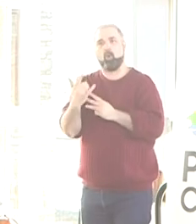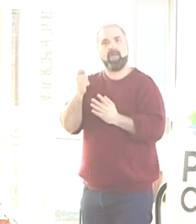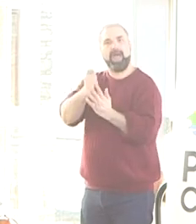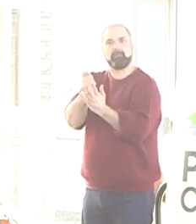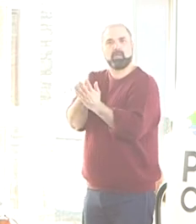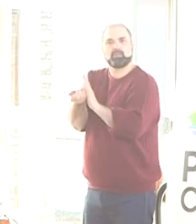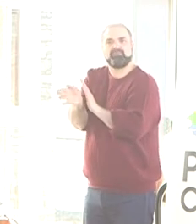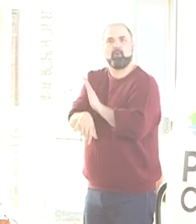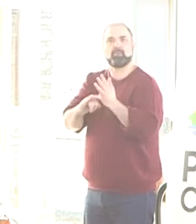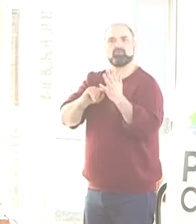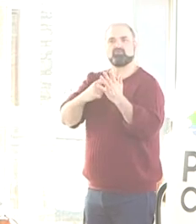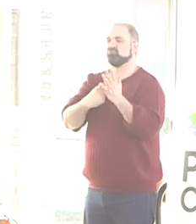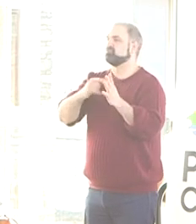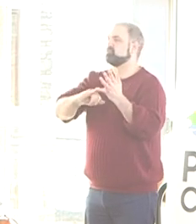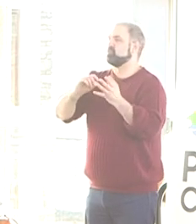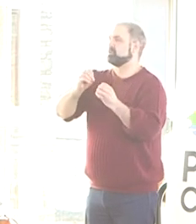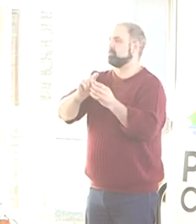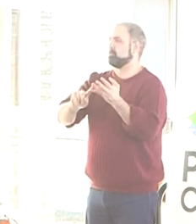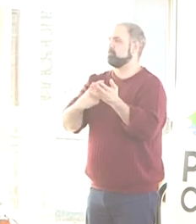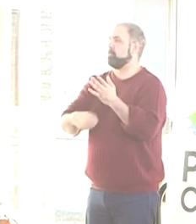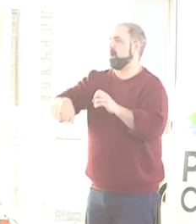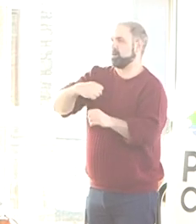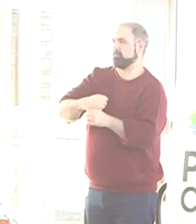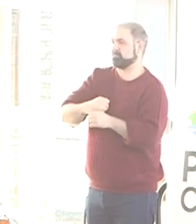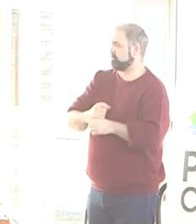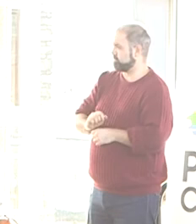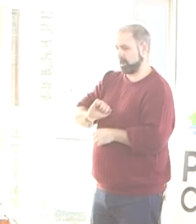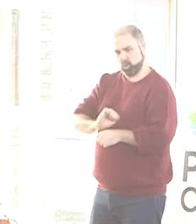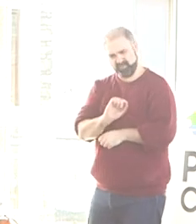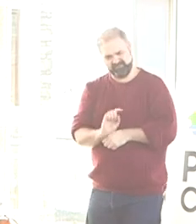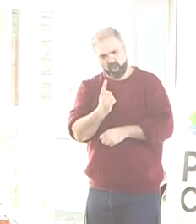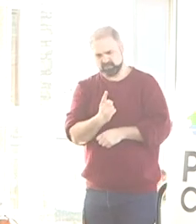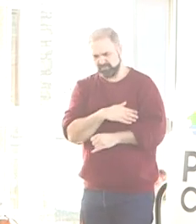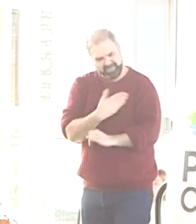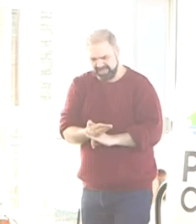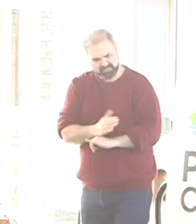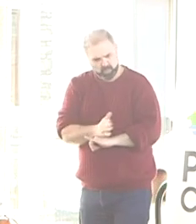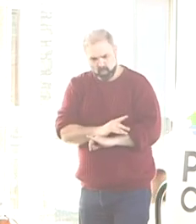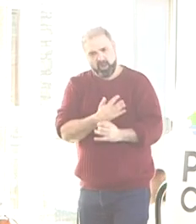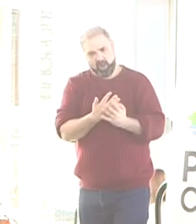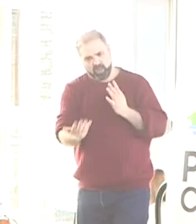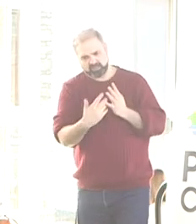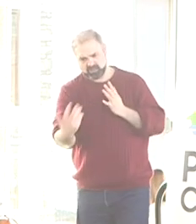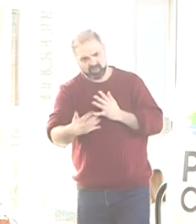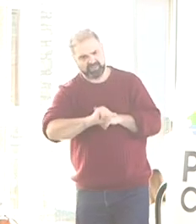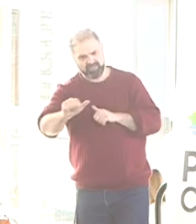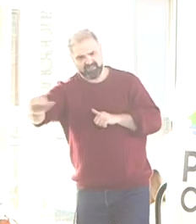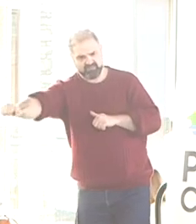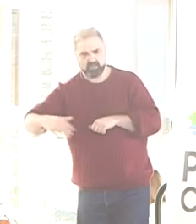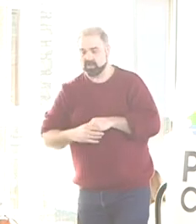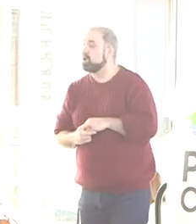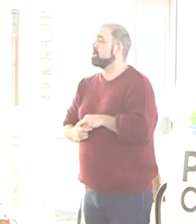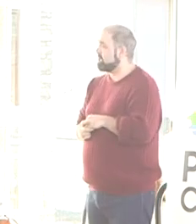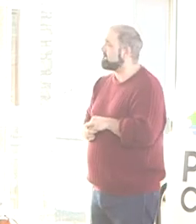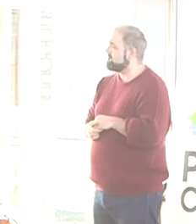applicants. Because yours was the first, but it was far from the last. Yeah. And people remember the